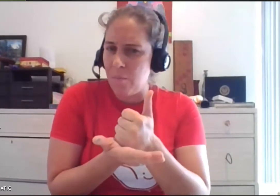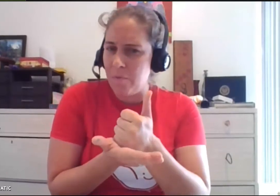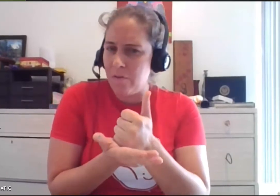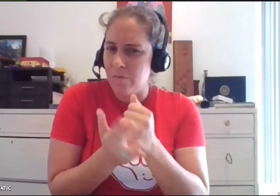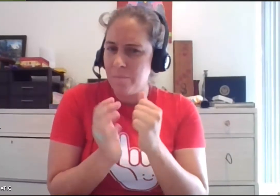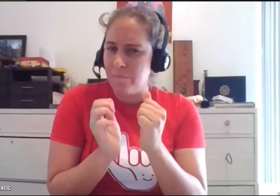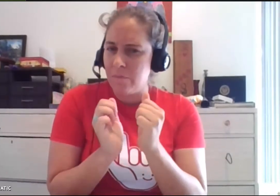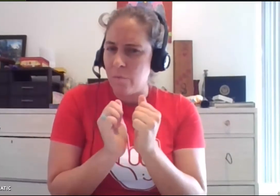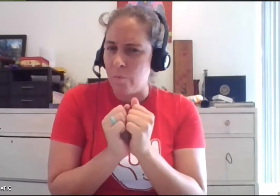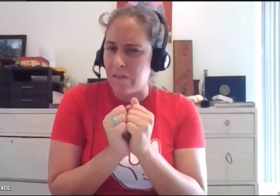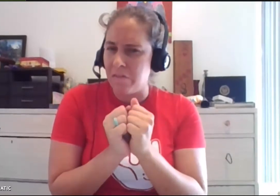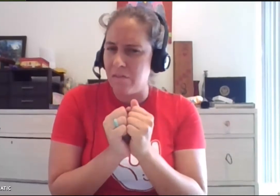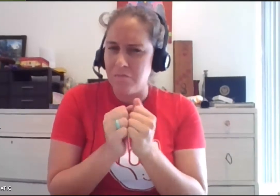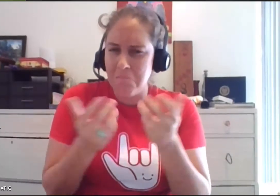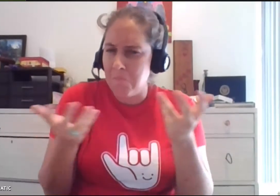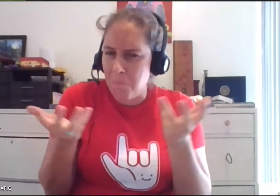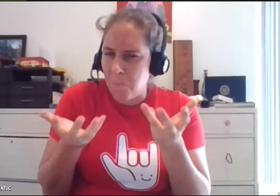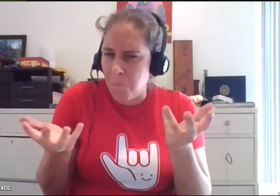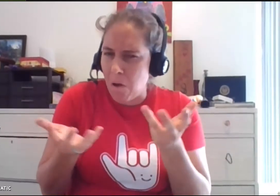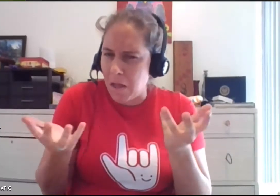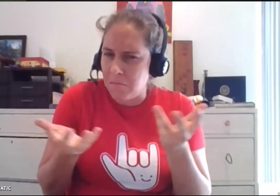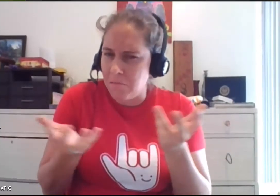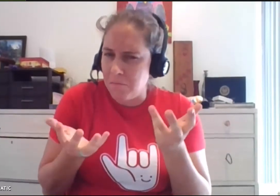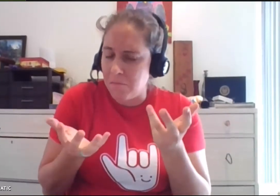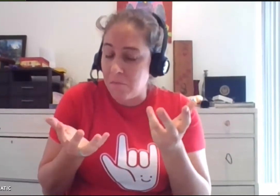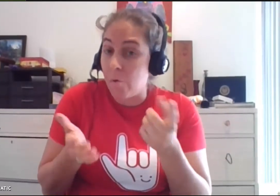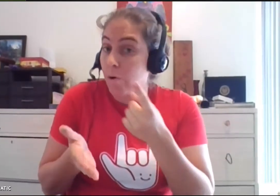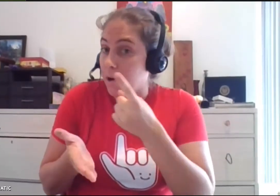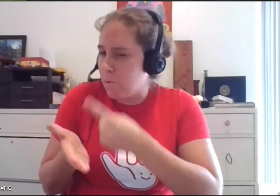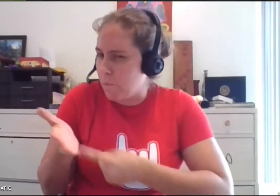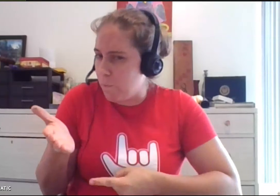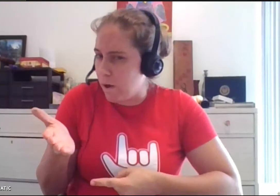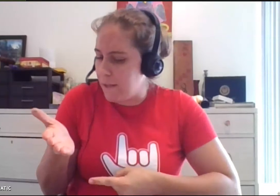Help with what or what?